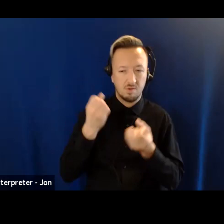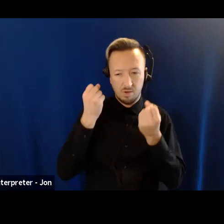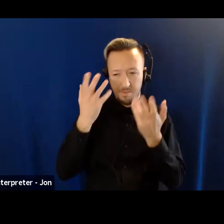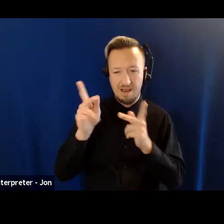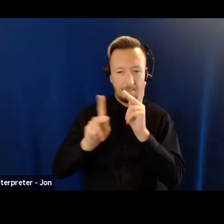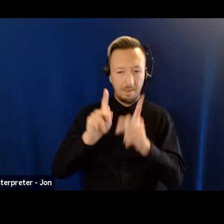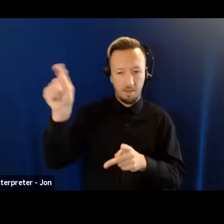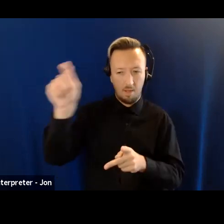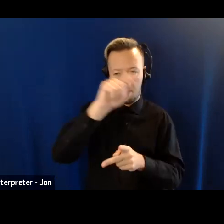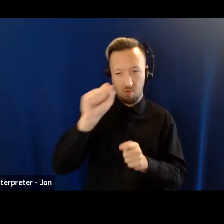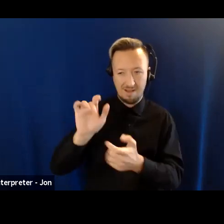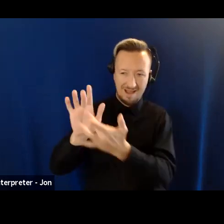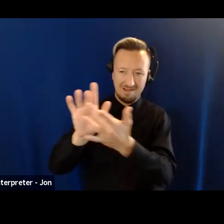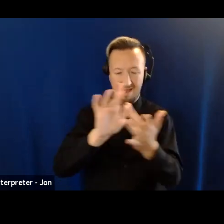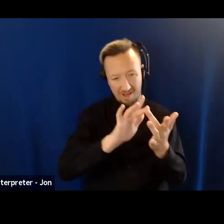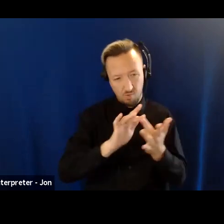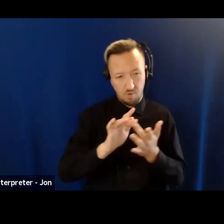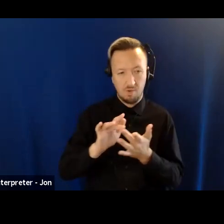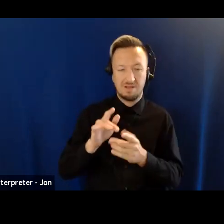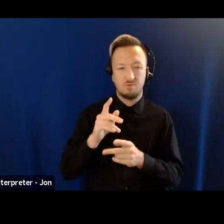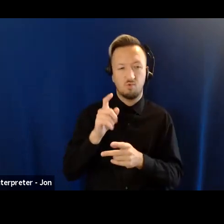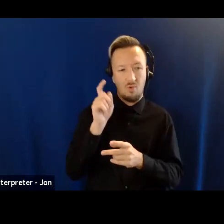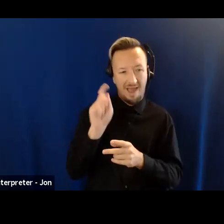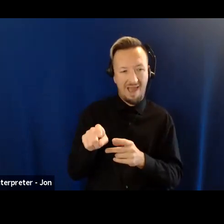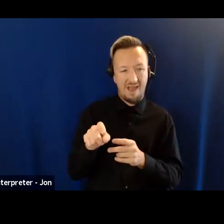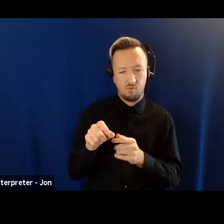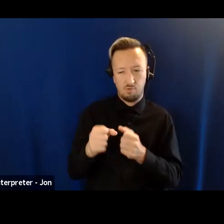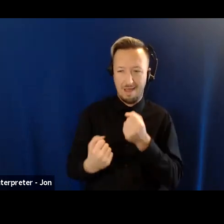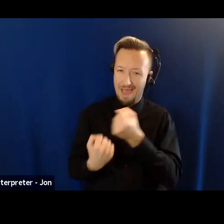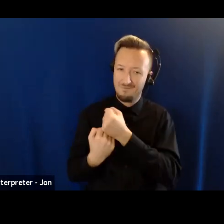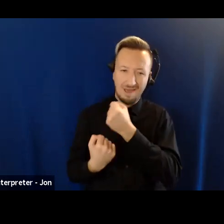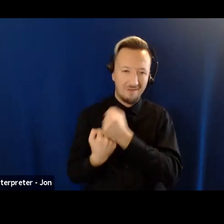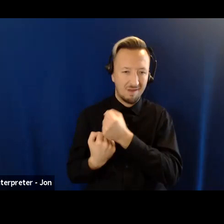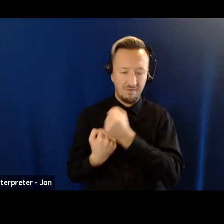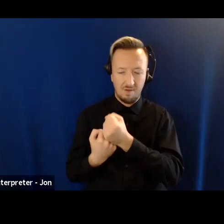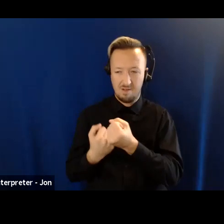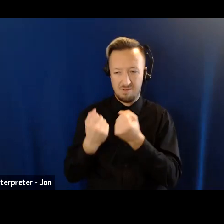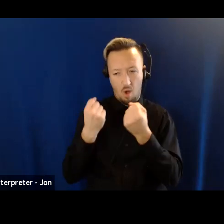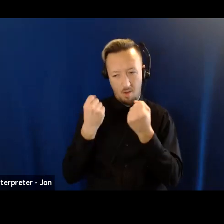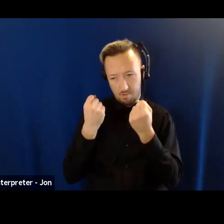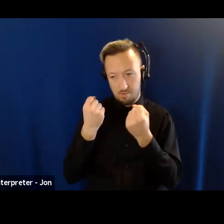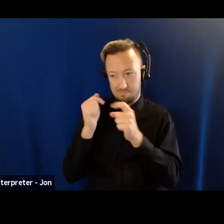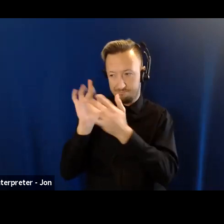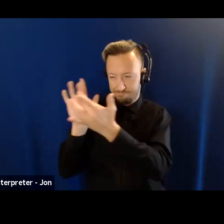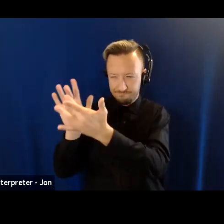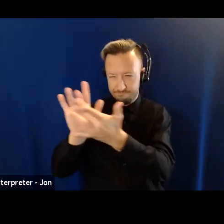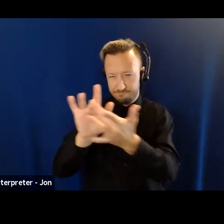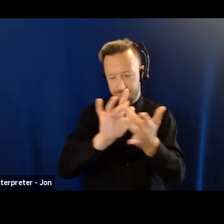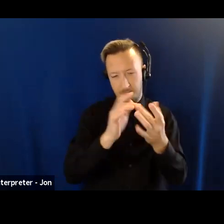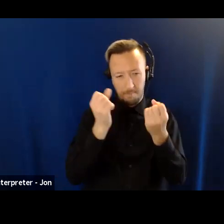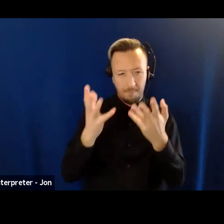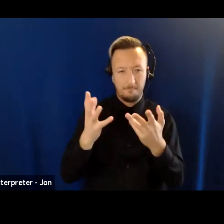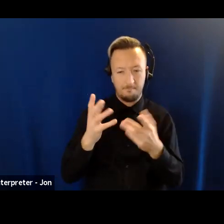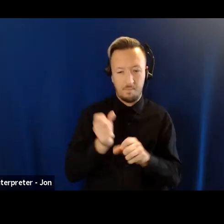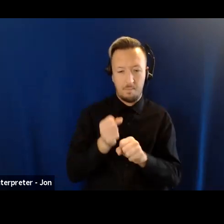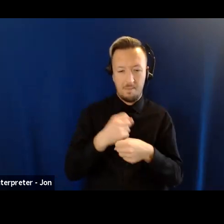but it's staying on top of advocating on all those different levels for the individual to make sure that they have